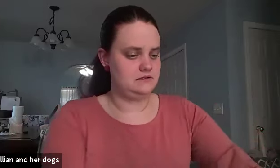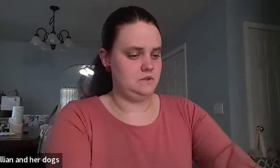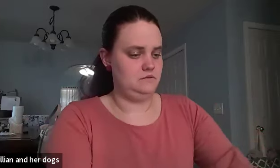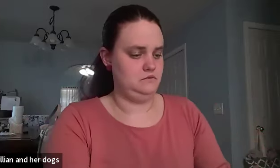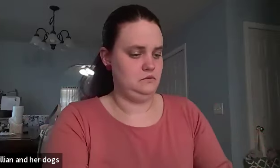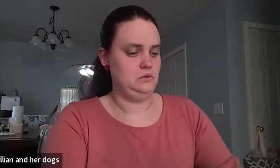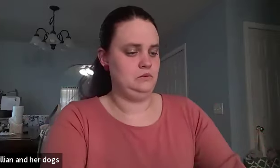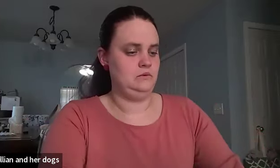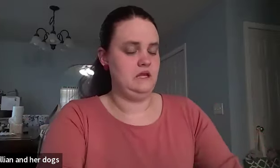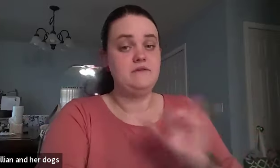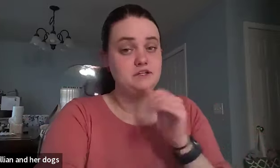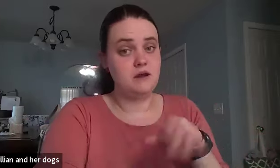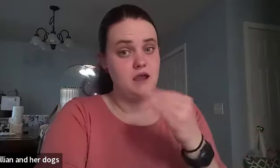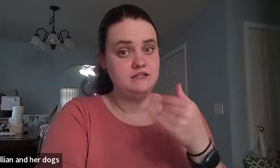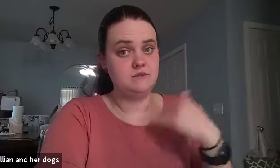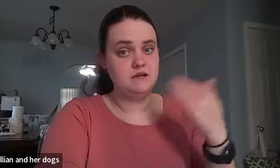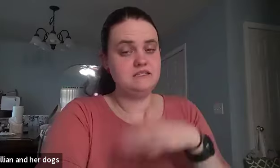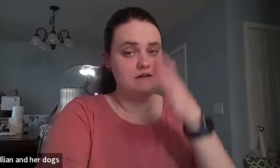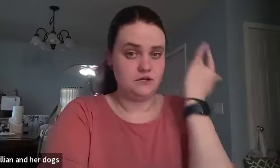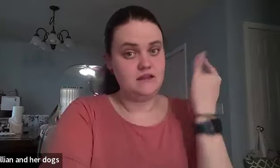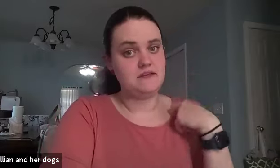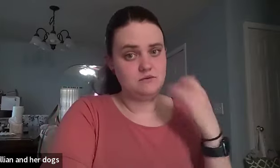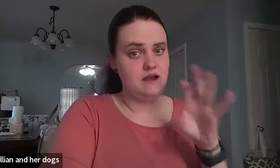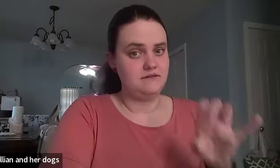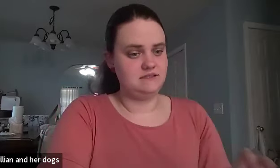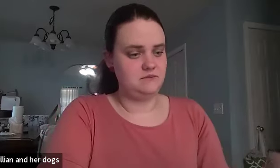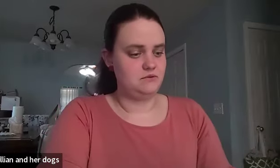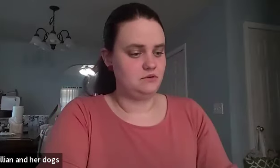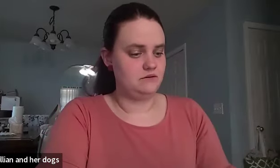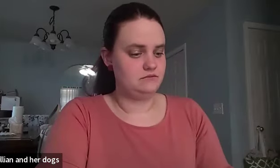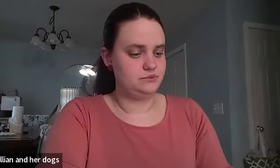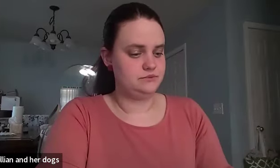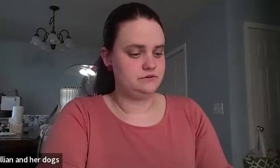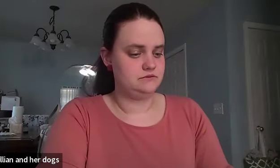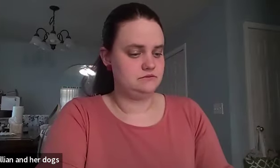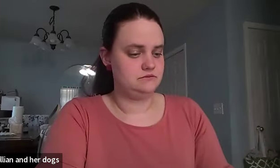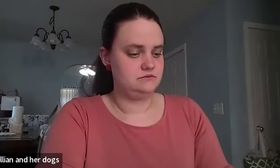Let's see. If I don't add it to my list, I forget it. That's why I have to type it real quick.